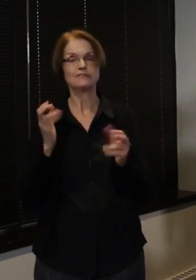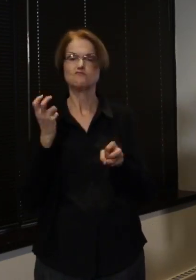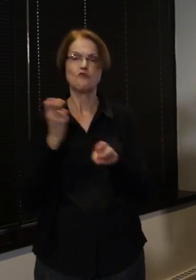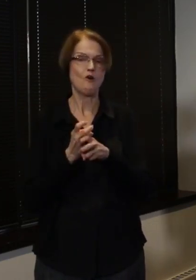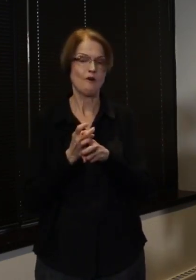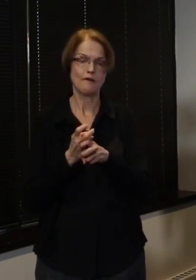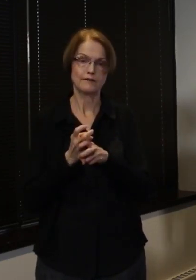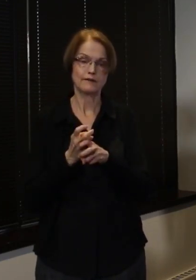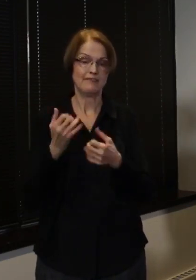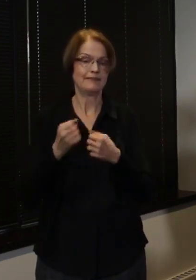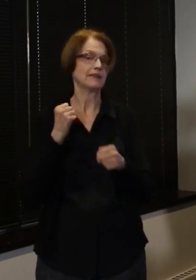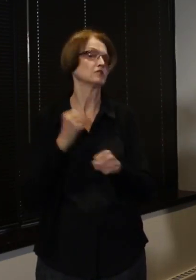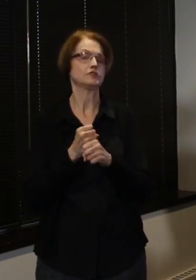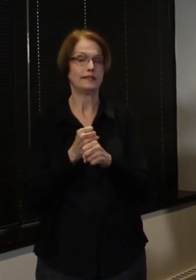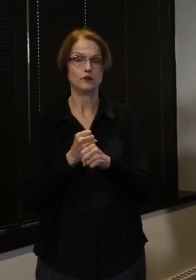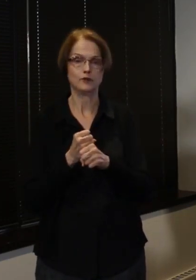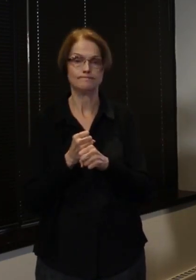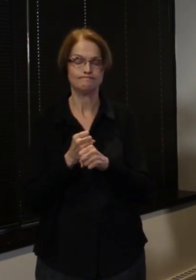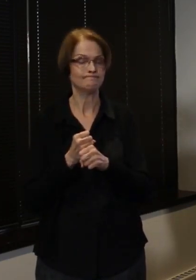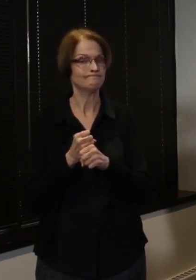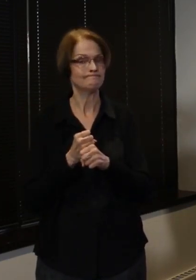year. This year has been